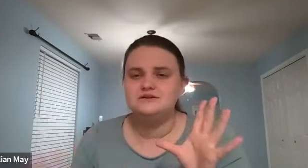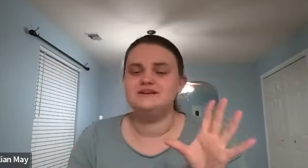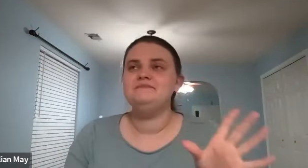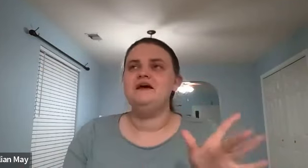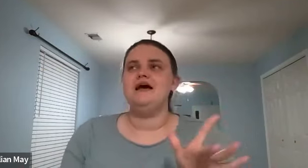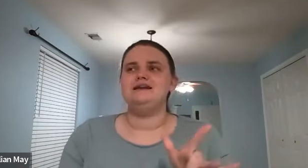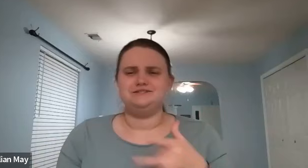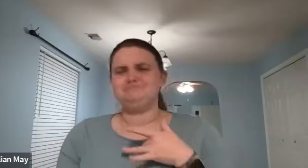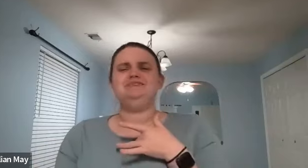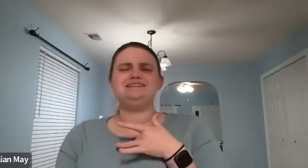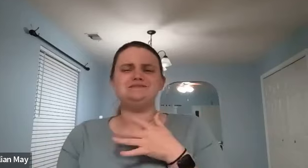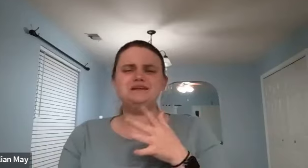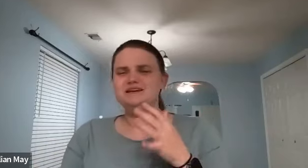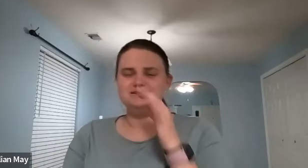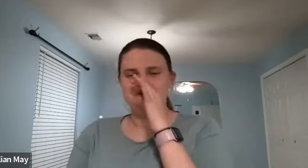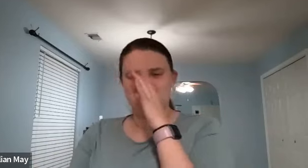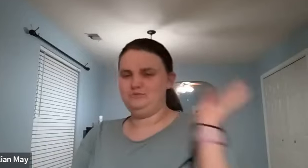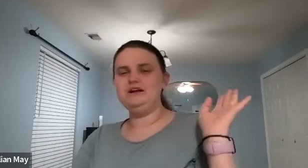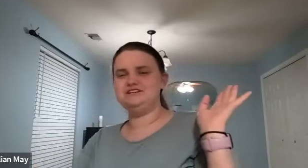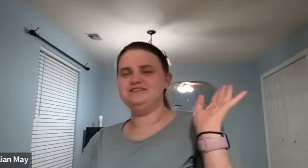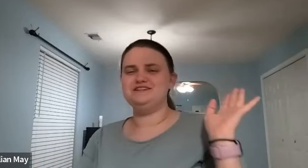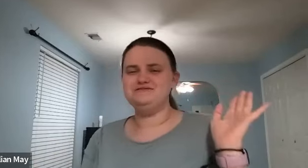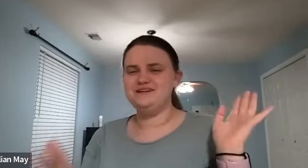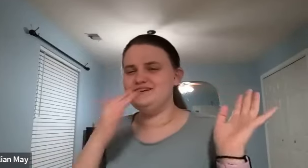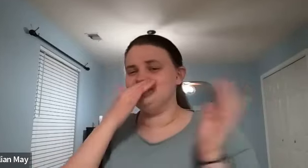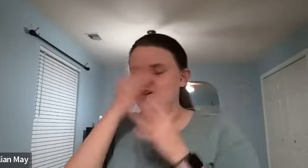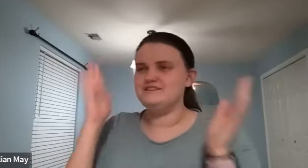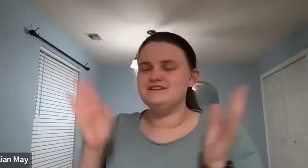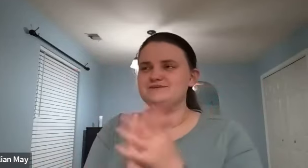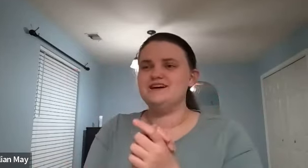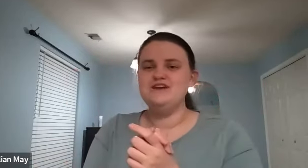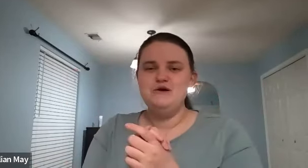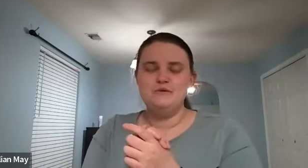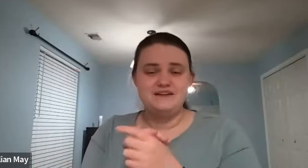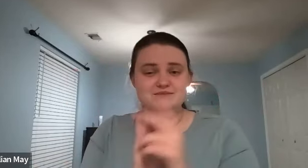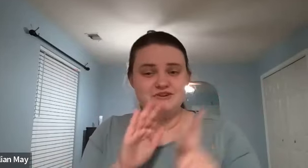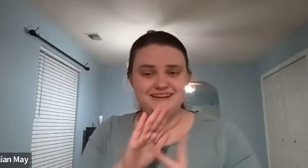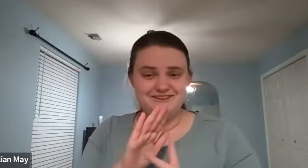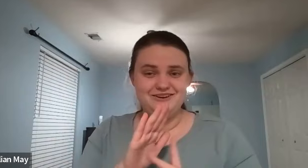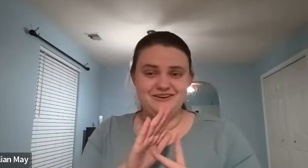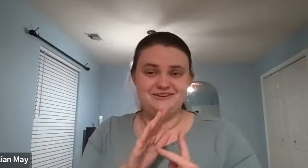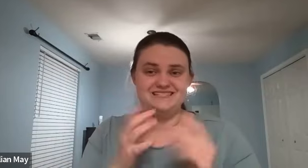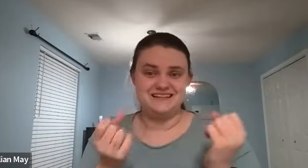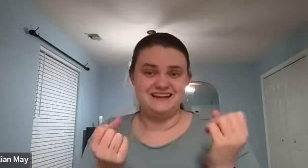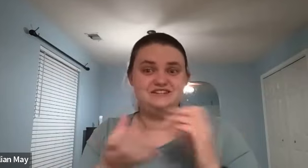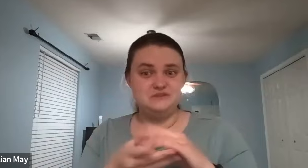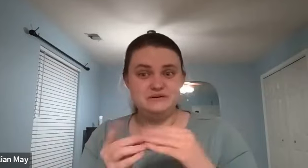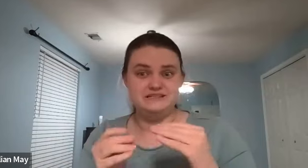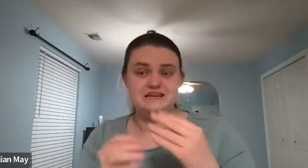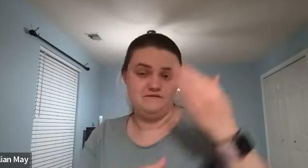good. And it just gets to me because we were just watching all these cute videos and all this awesome stuff. But we have some of our kindergartners signing stories in front